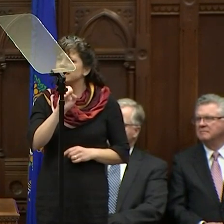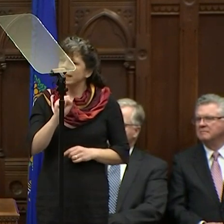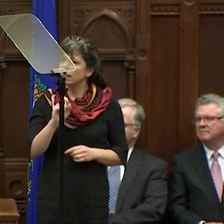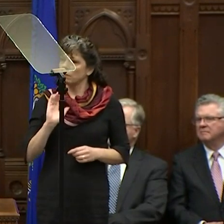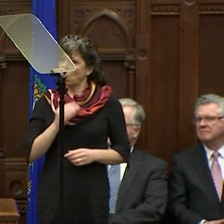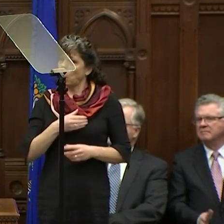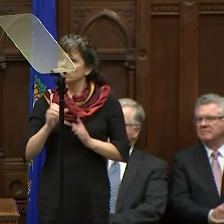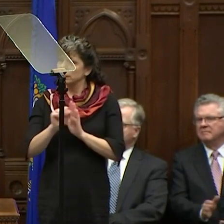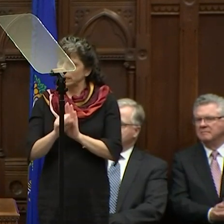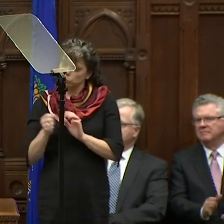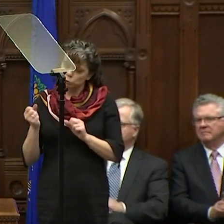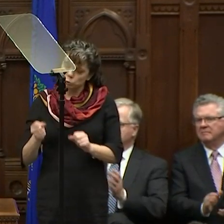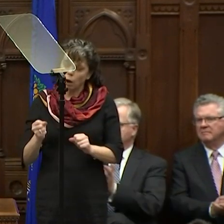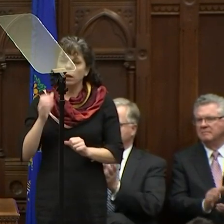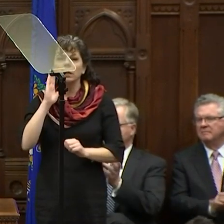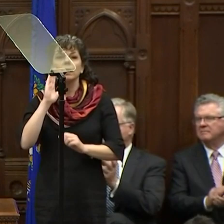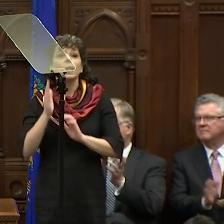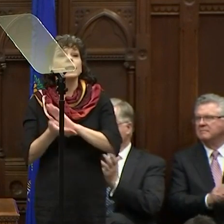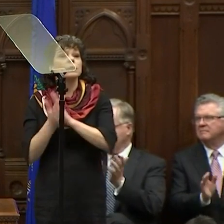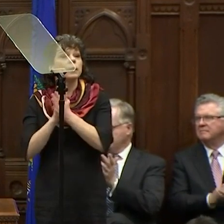stronger.